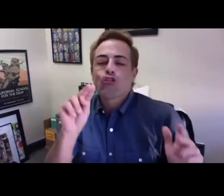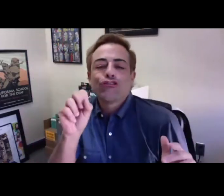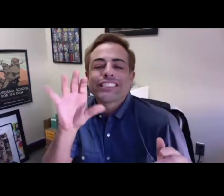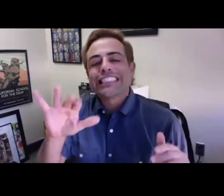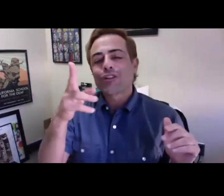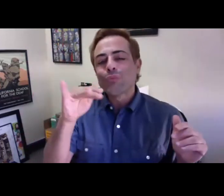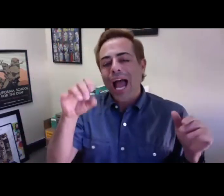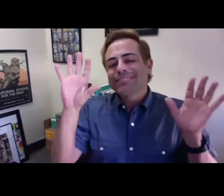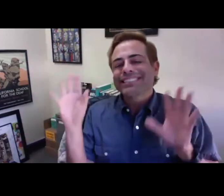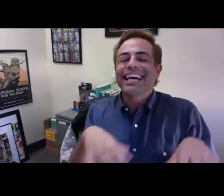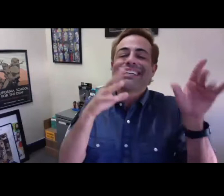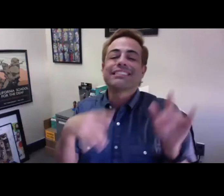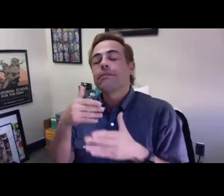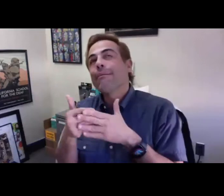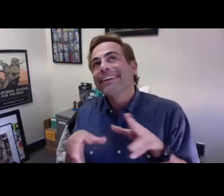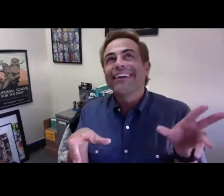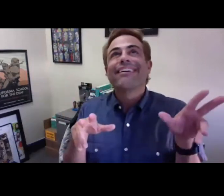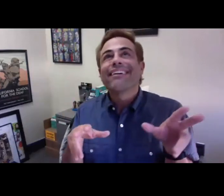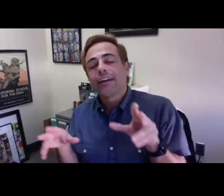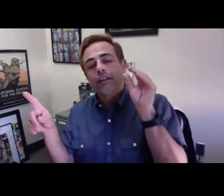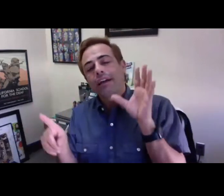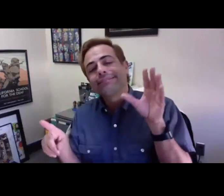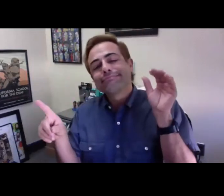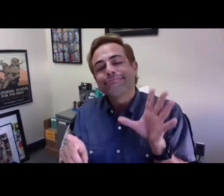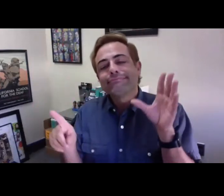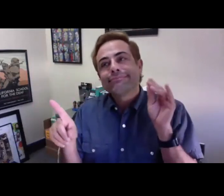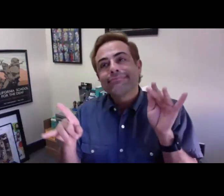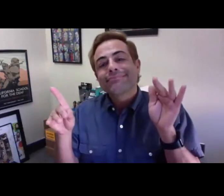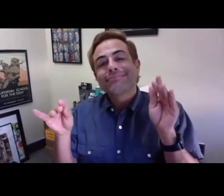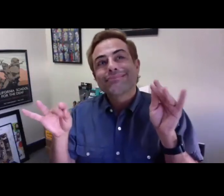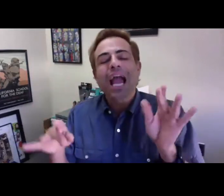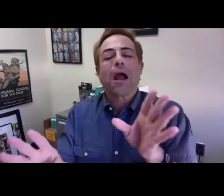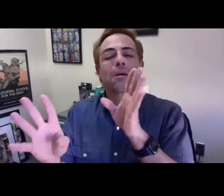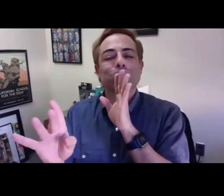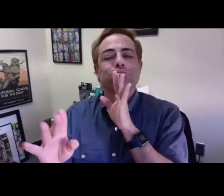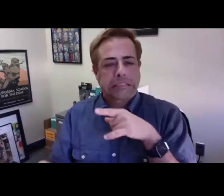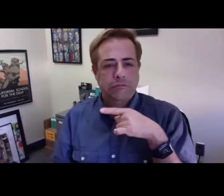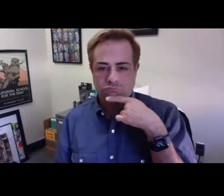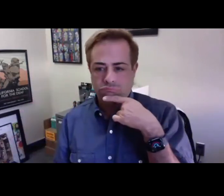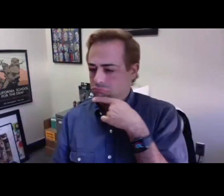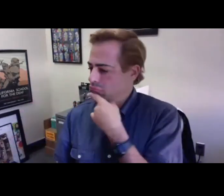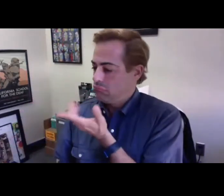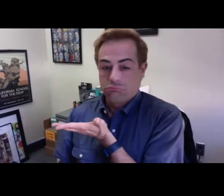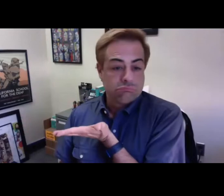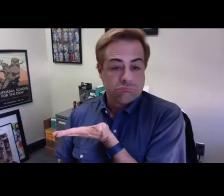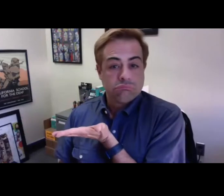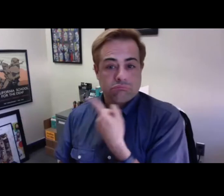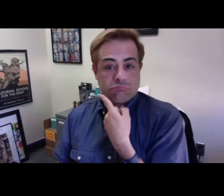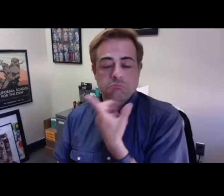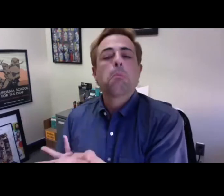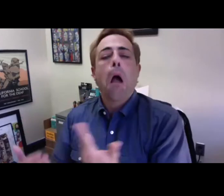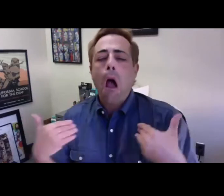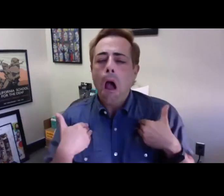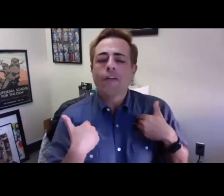hi, that kind of thing, like nursery rhymes. And so the baby looks and is exposed to that